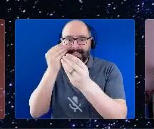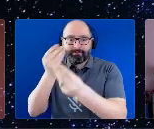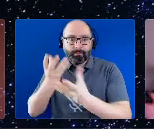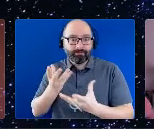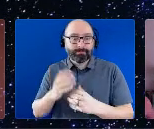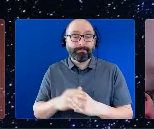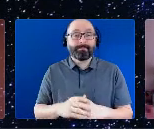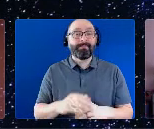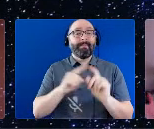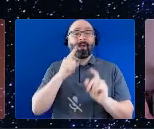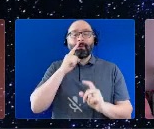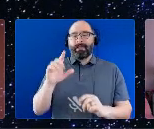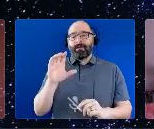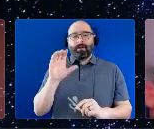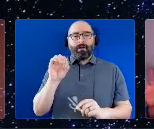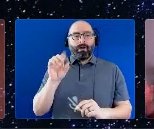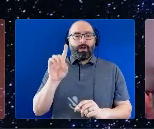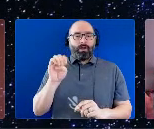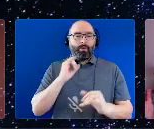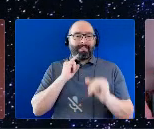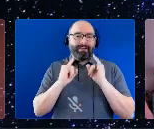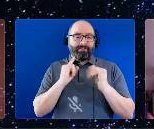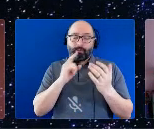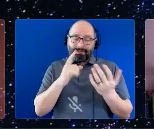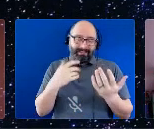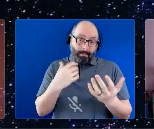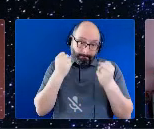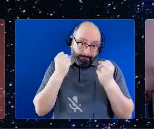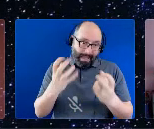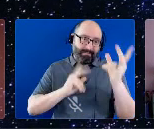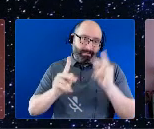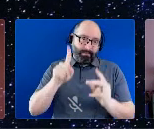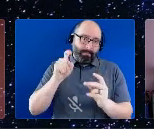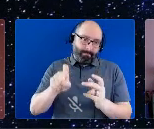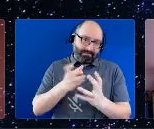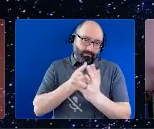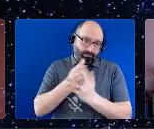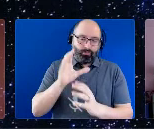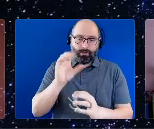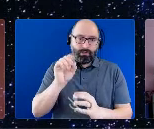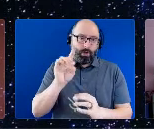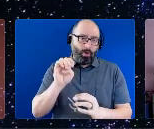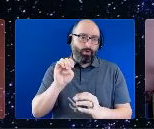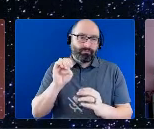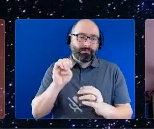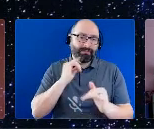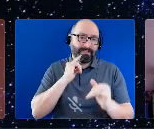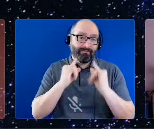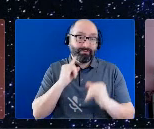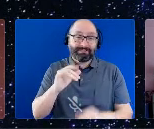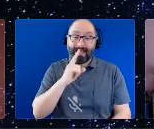they're a common gate for a lot of engineering adjacent and of course software engineering jobs. And the devil is in the details